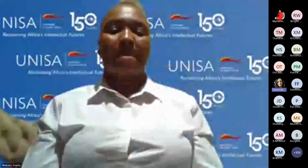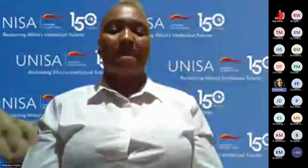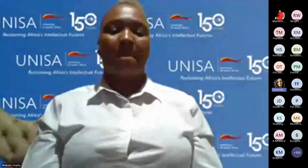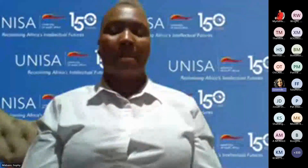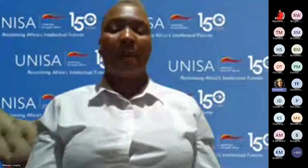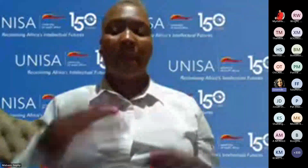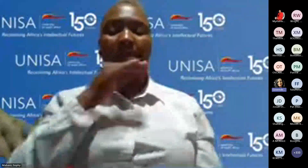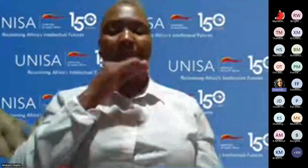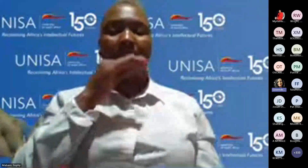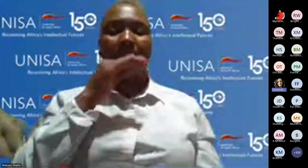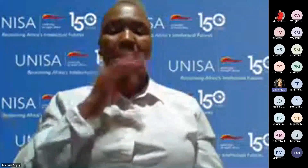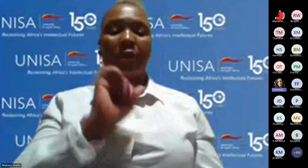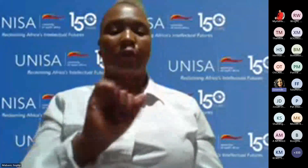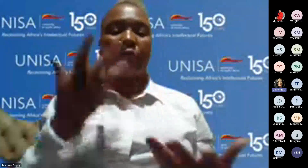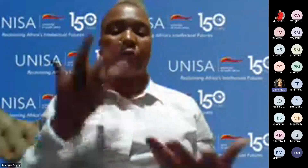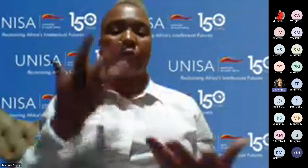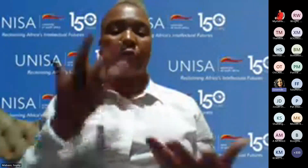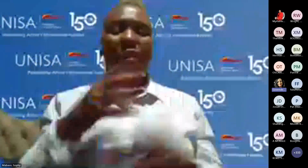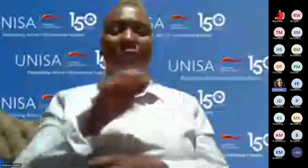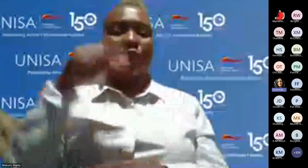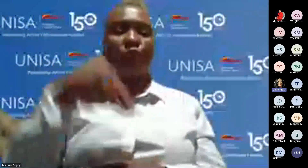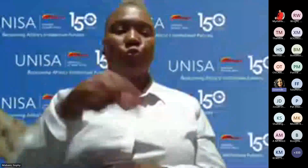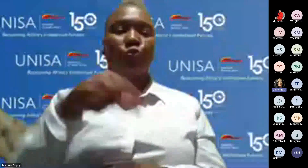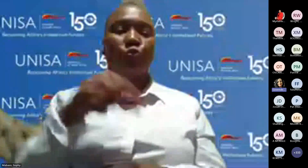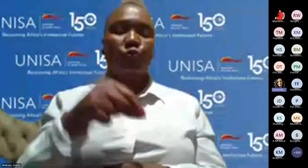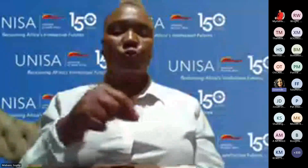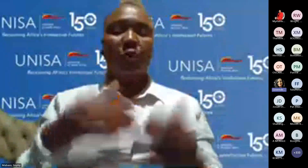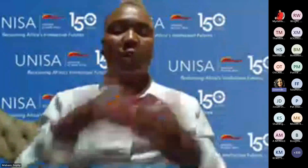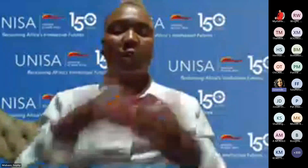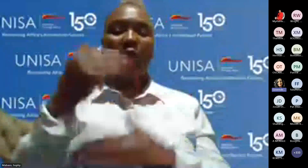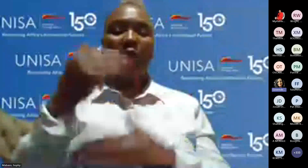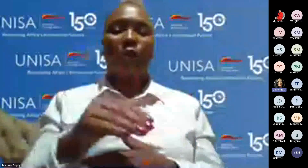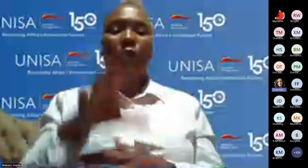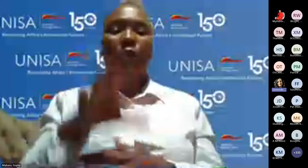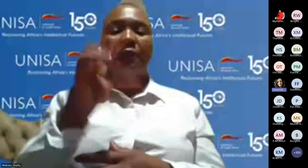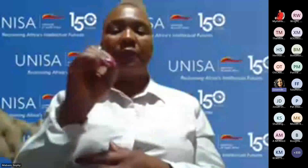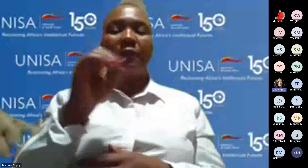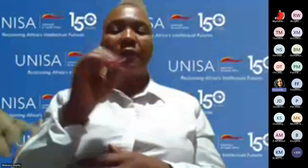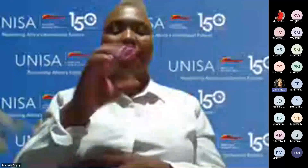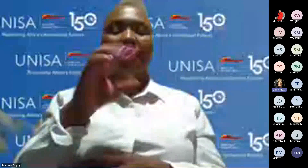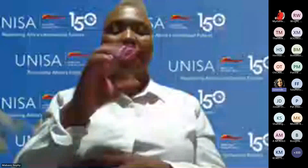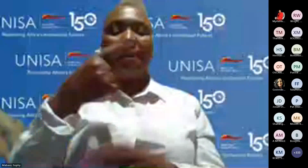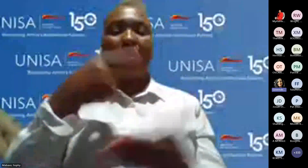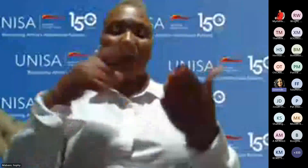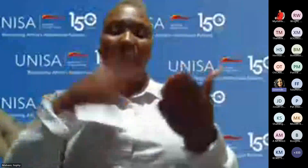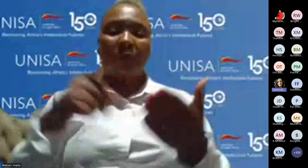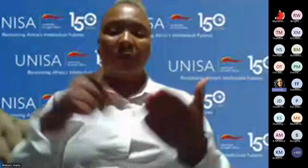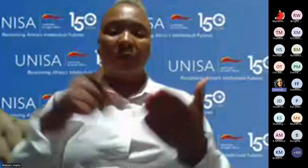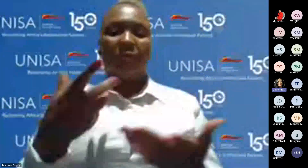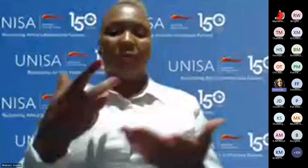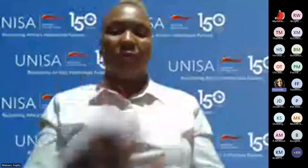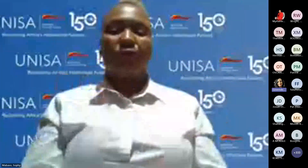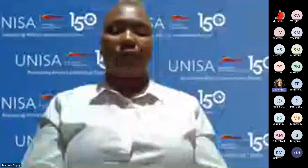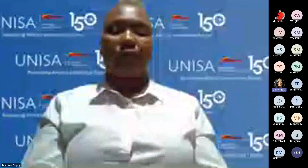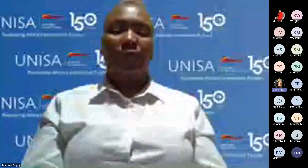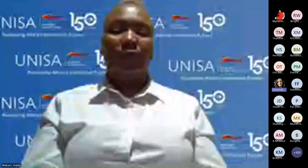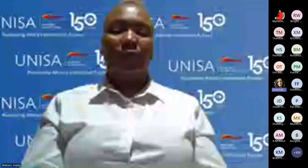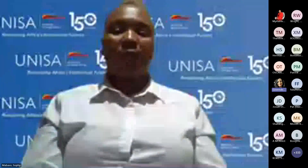your MCQ is out of 50 marks, and if 4 questions had errors in